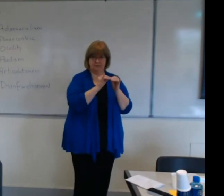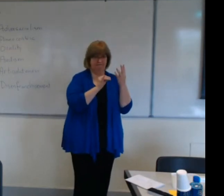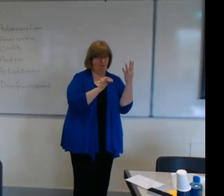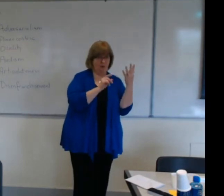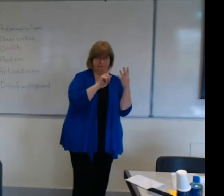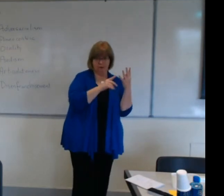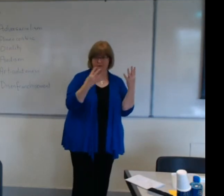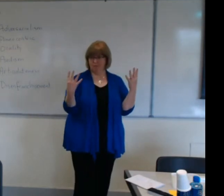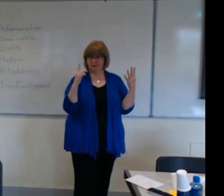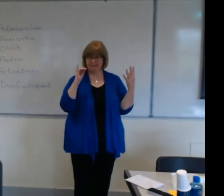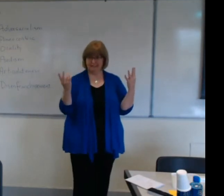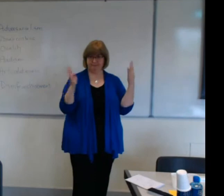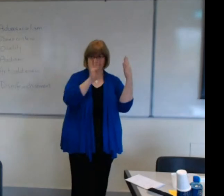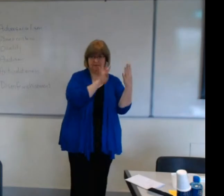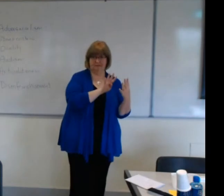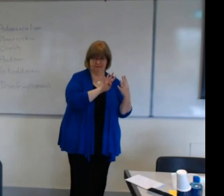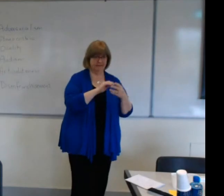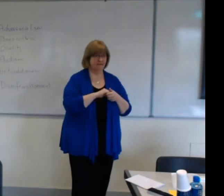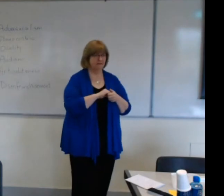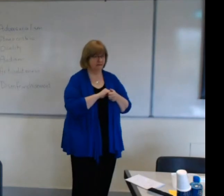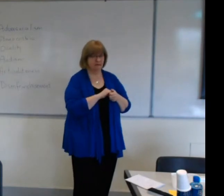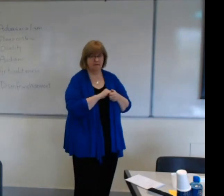maybe 4 deaf interpreters.